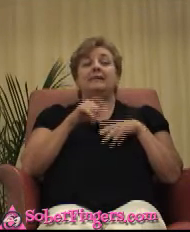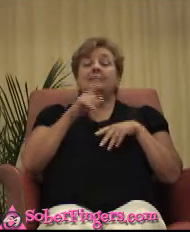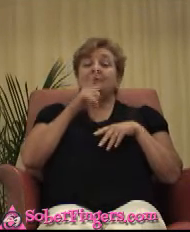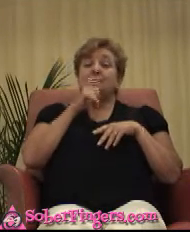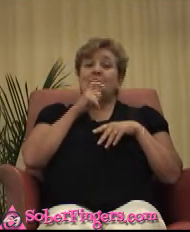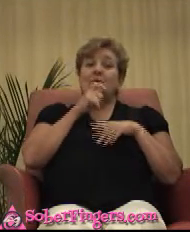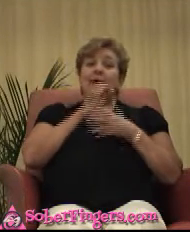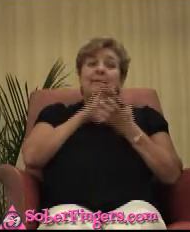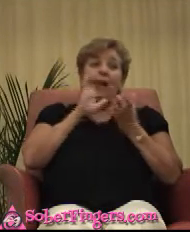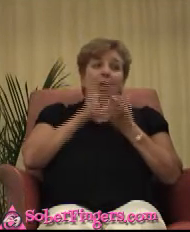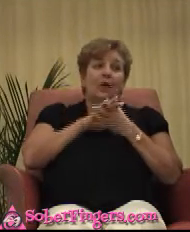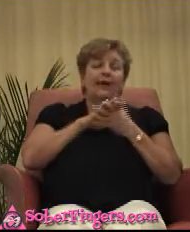same brown eyes.